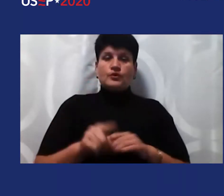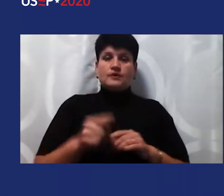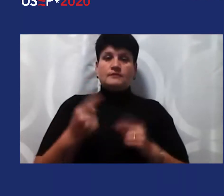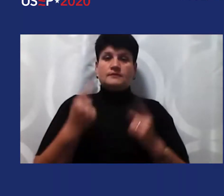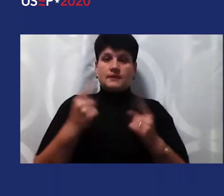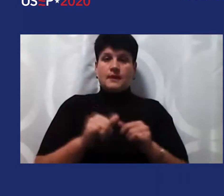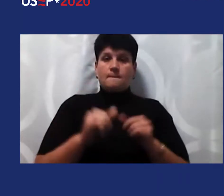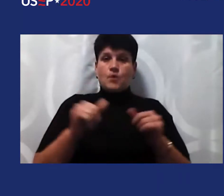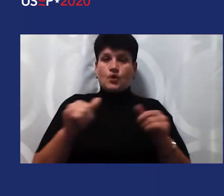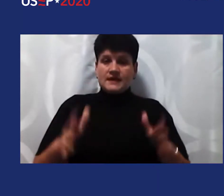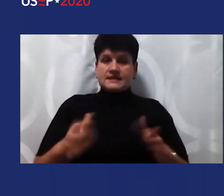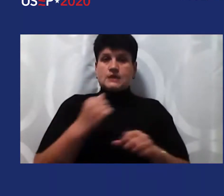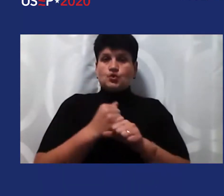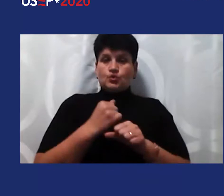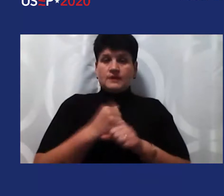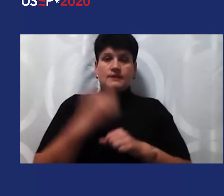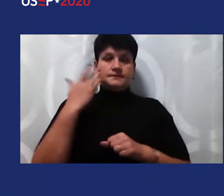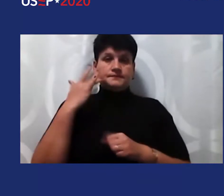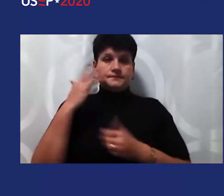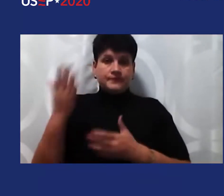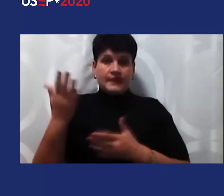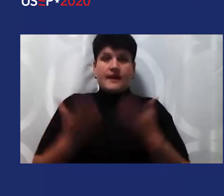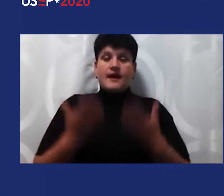of African Americans, and